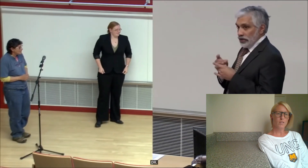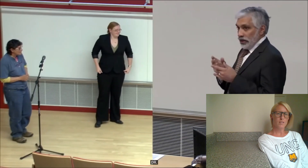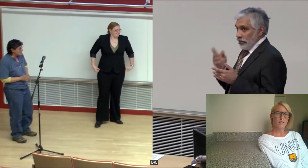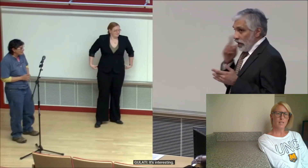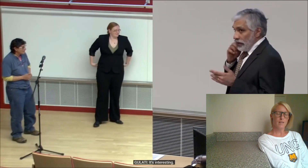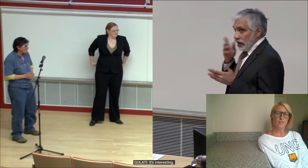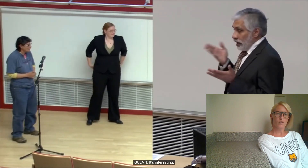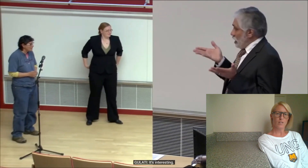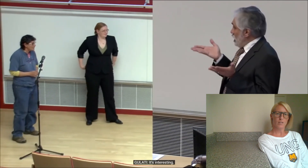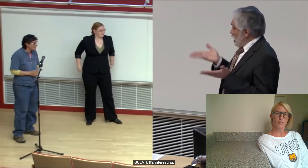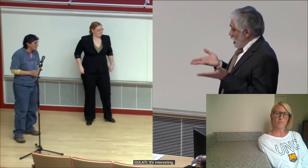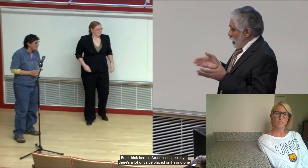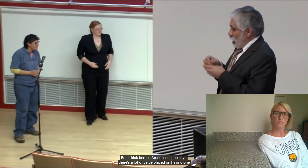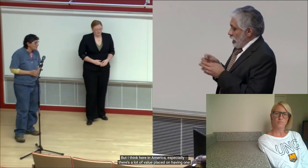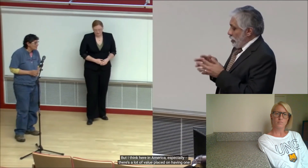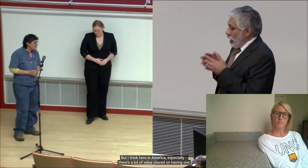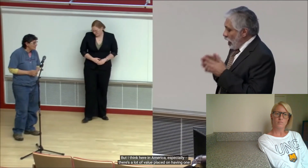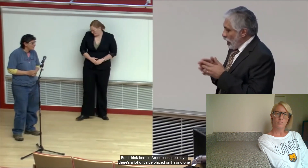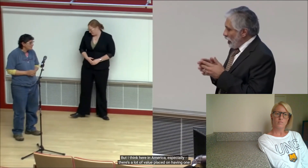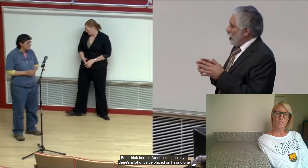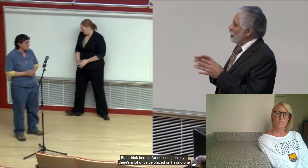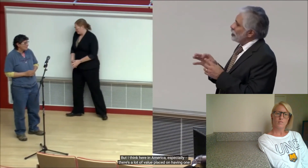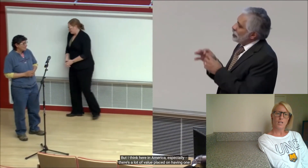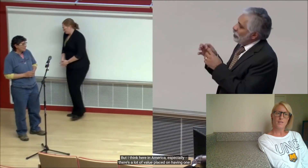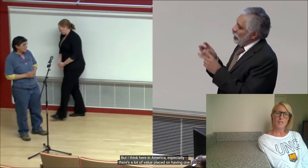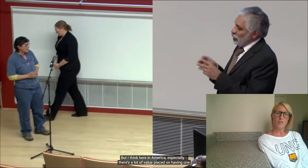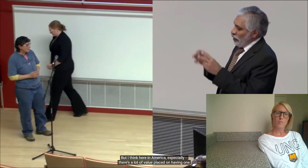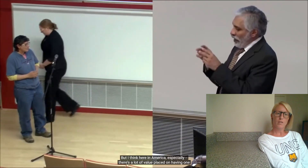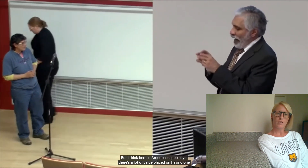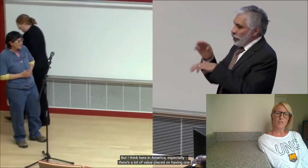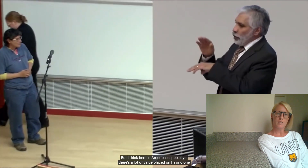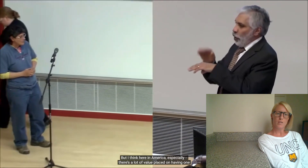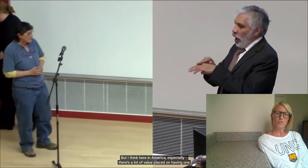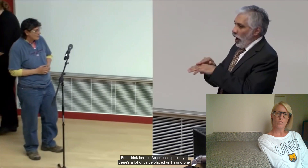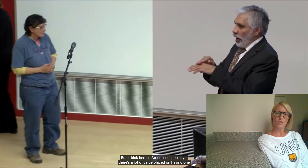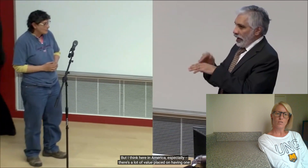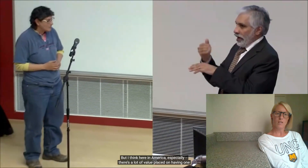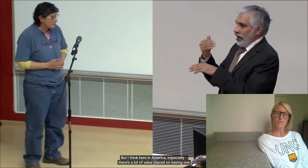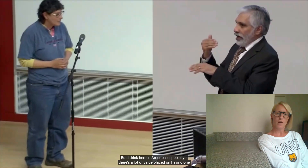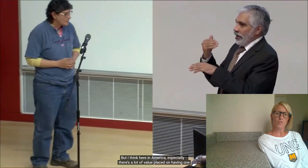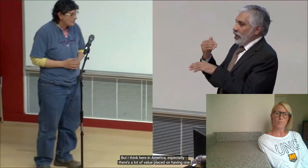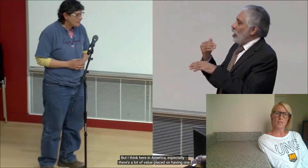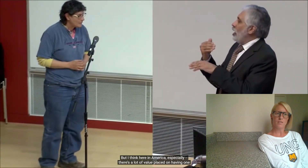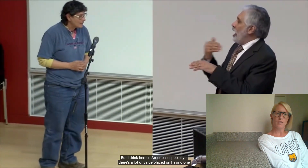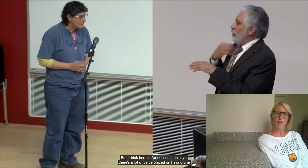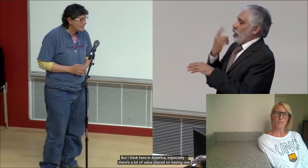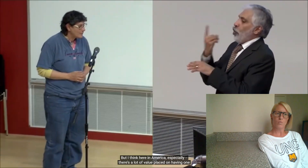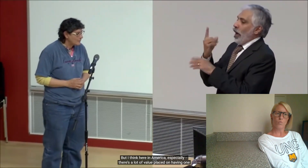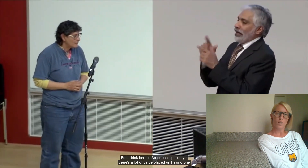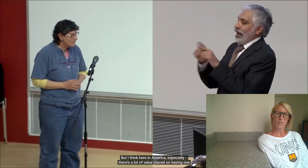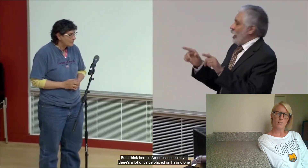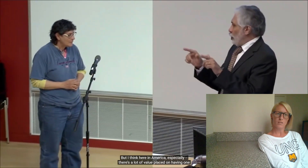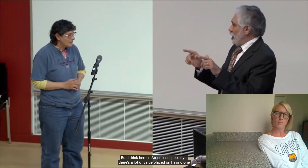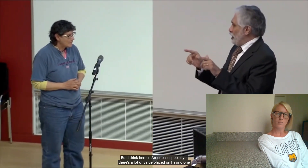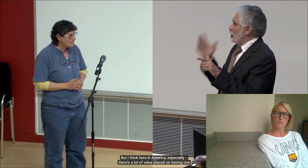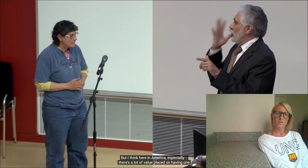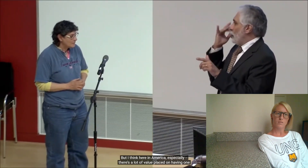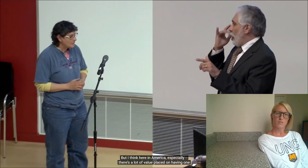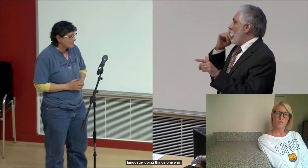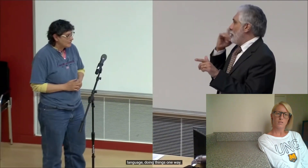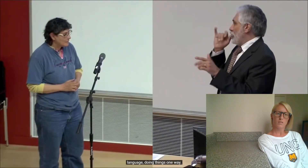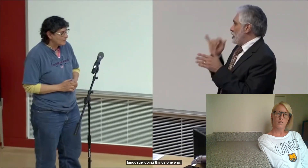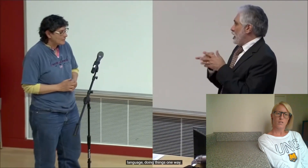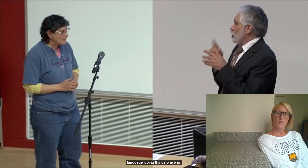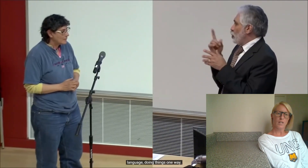And I just wanted to say It's that. interesting, but I think here in America, especially, there's a lot of value placed on